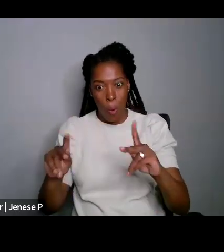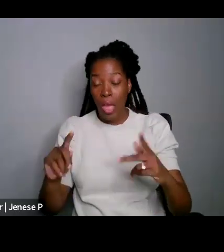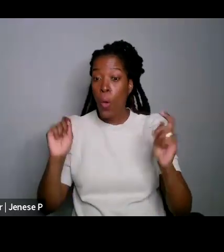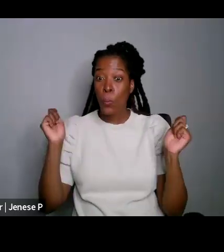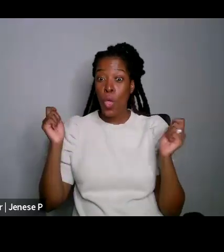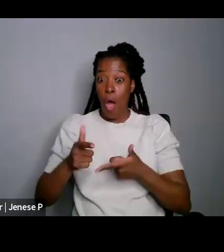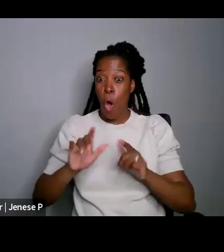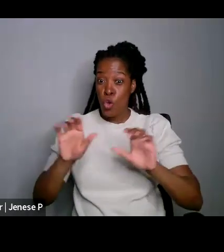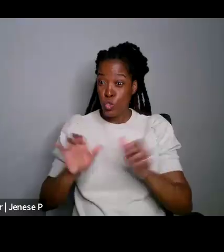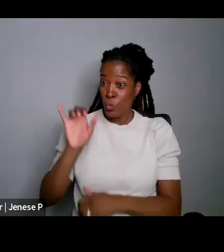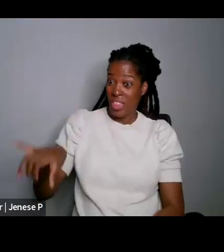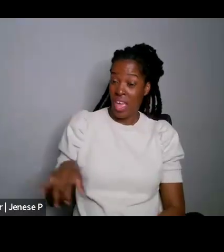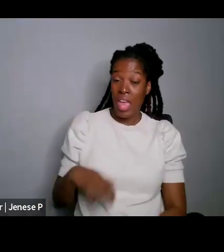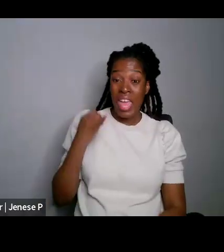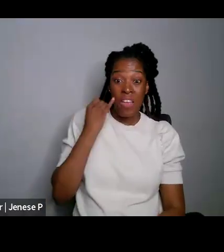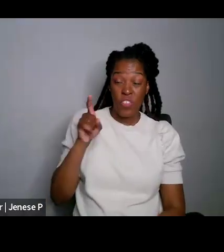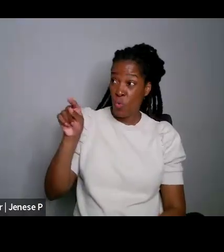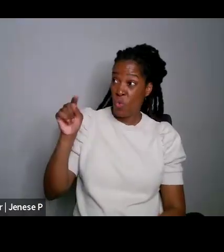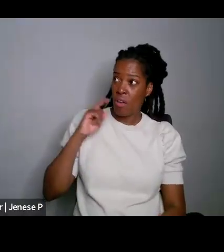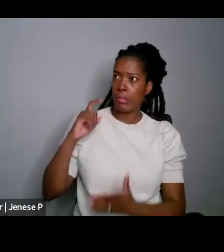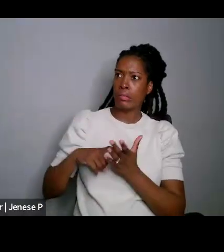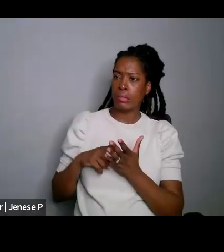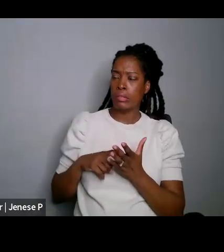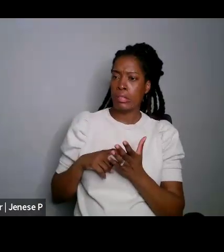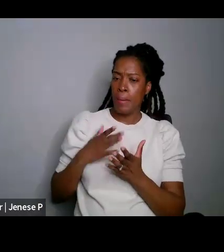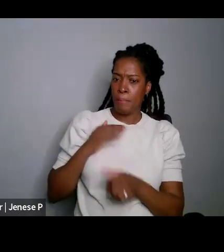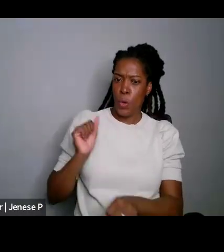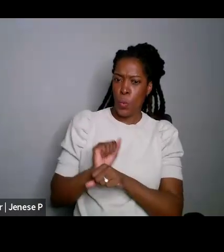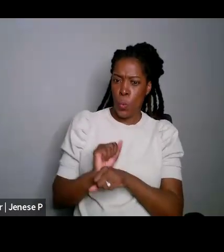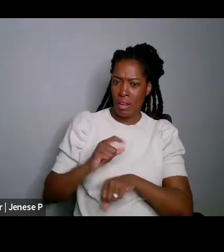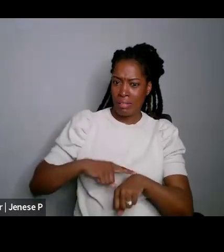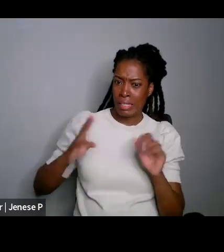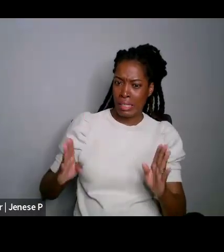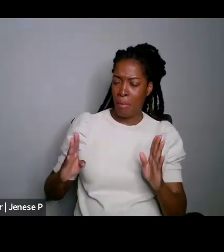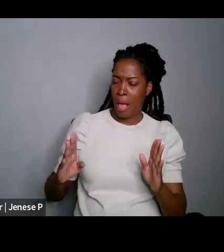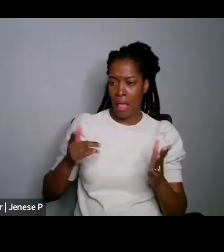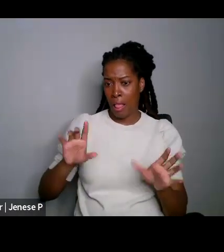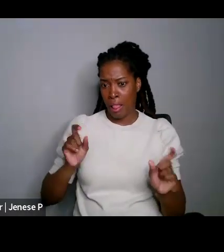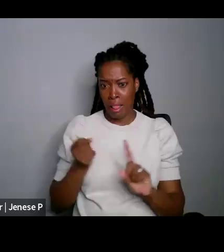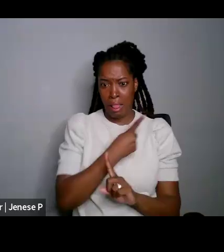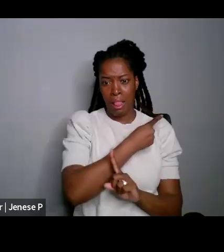of your work periods, it means your work period is too long.